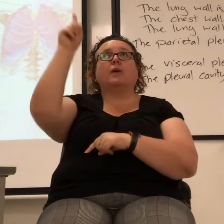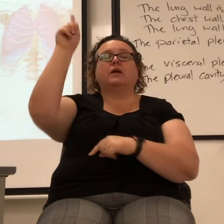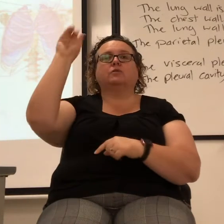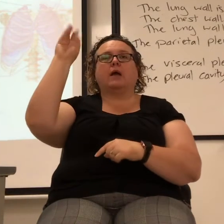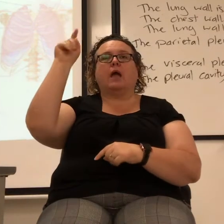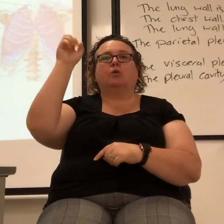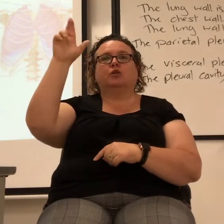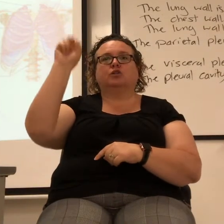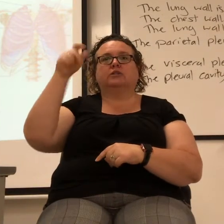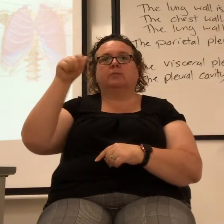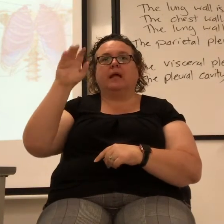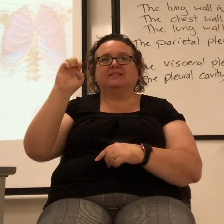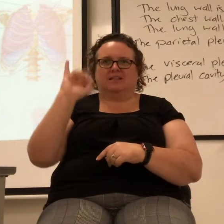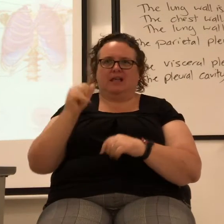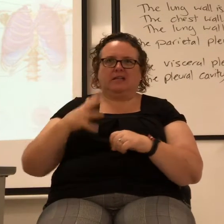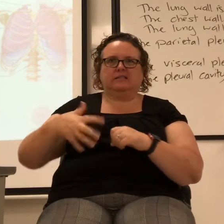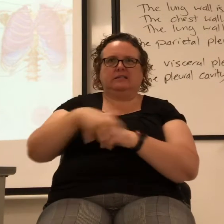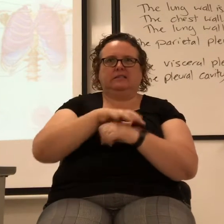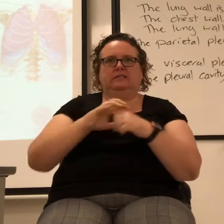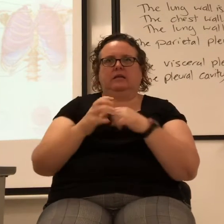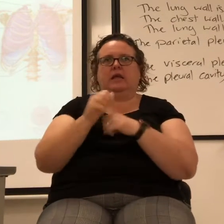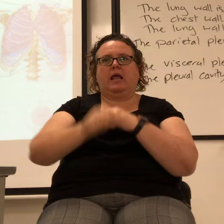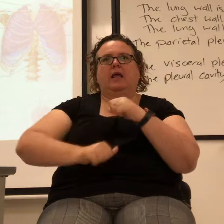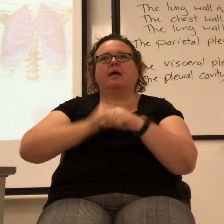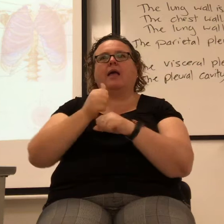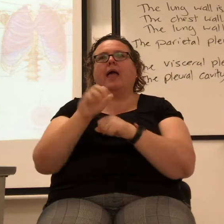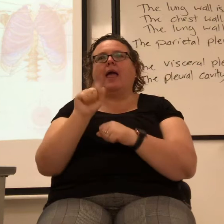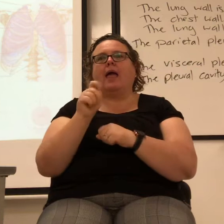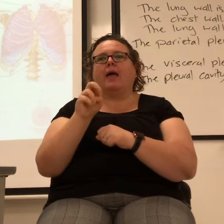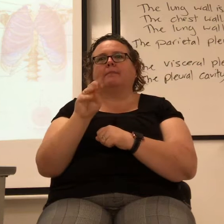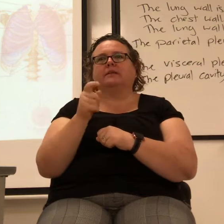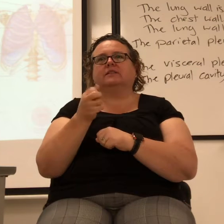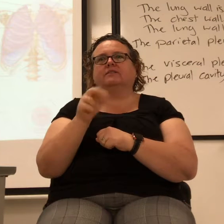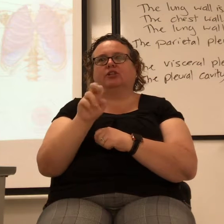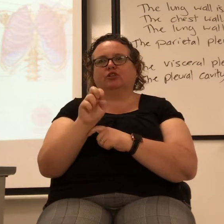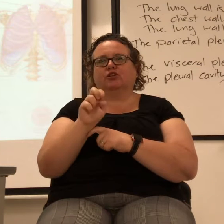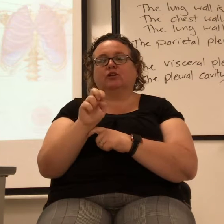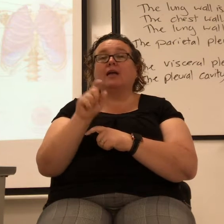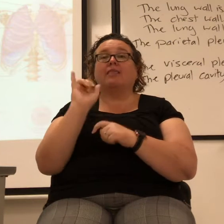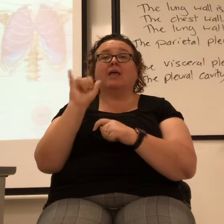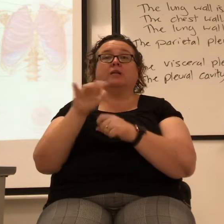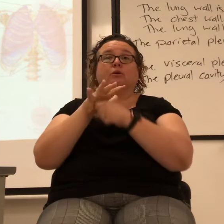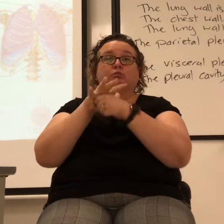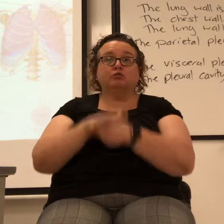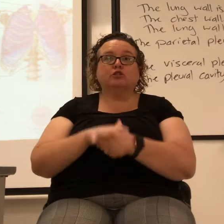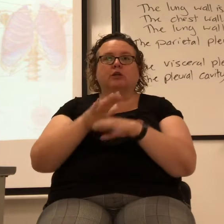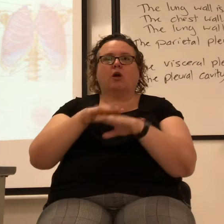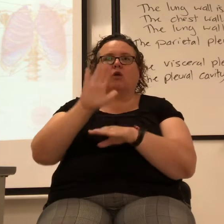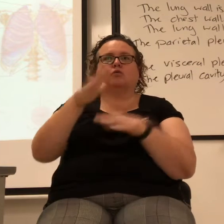atmosphere. When we say one atmosphere pushing down on your body surface,